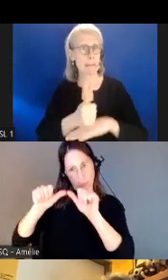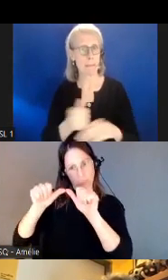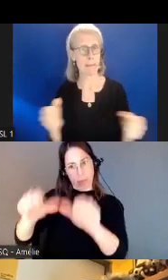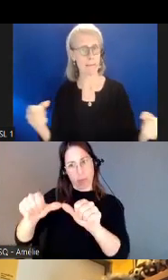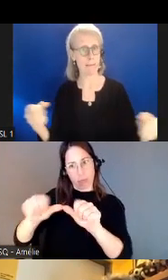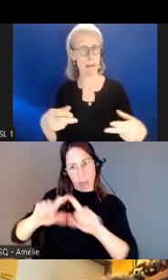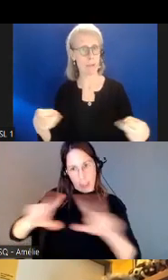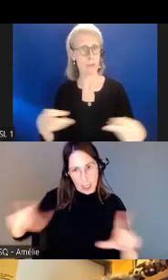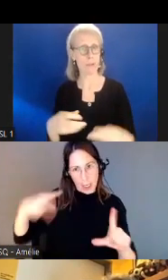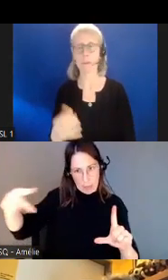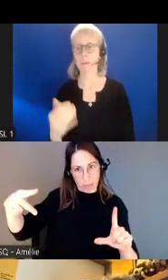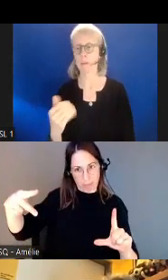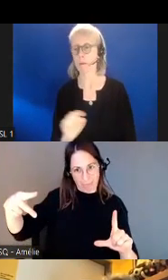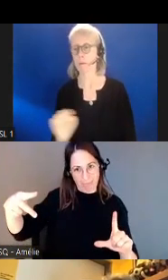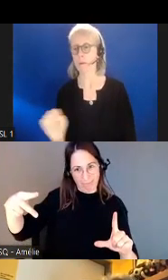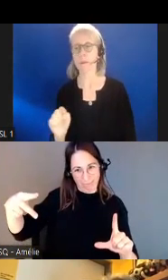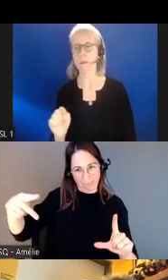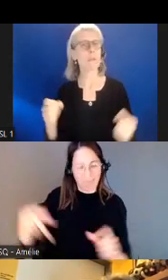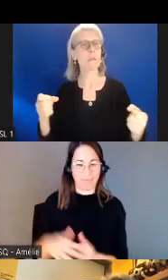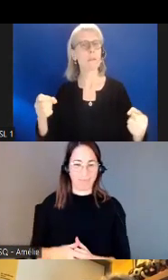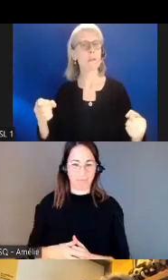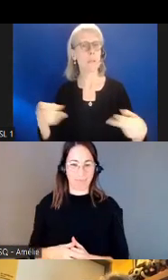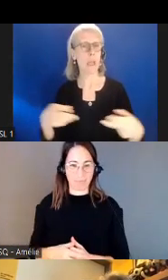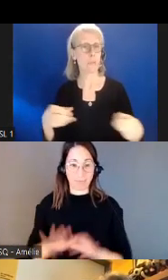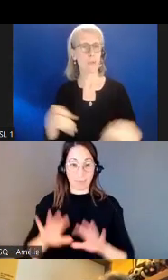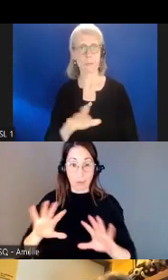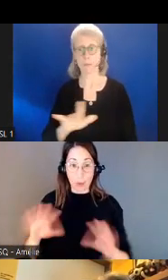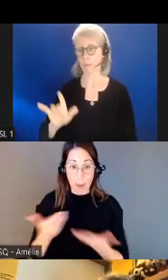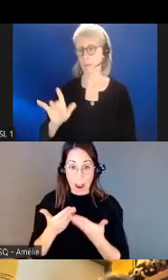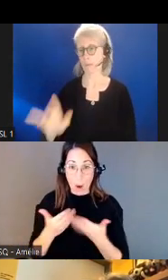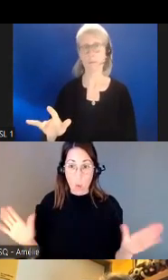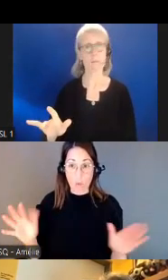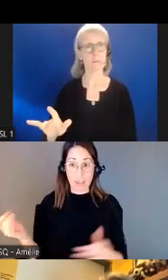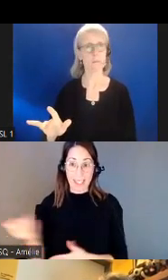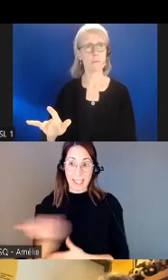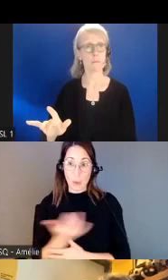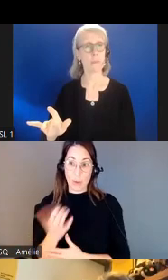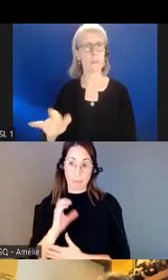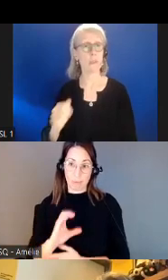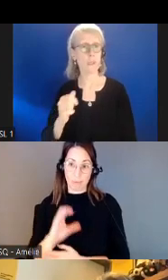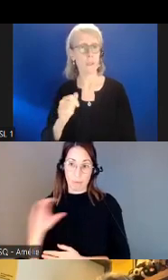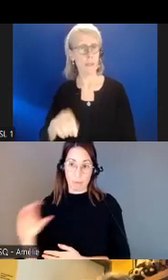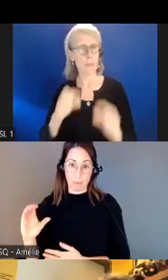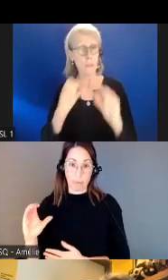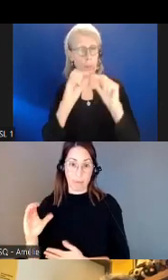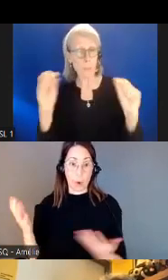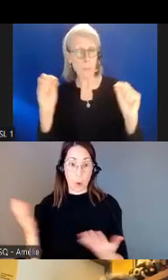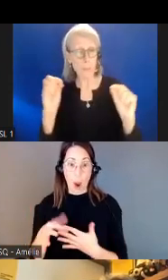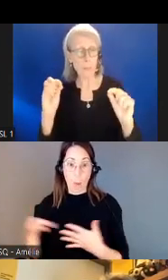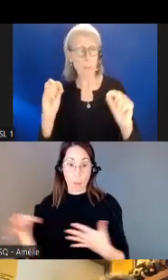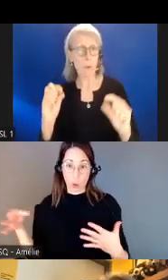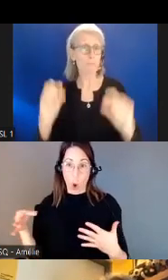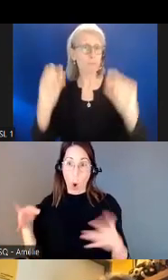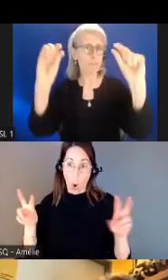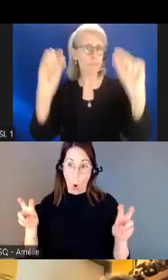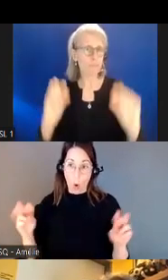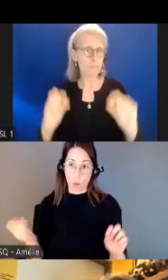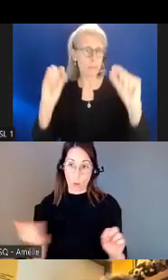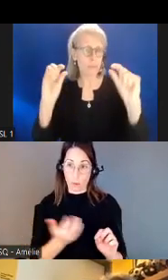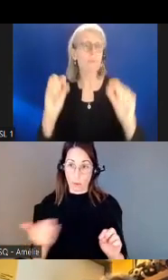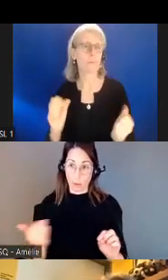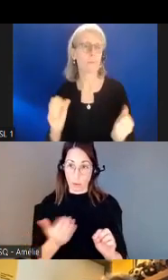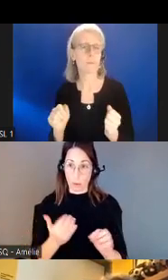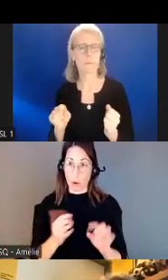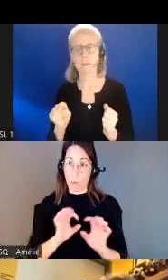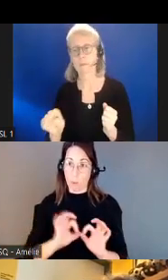the captions option from your Zoom menu. If you'd like to adjust the size and placement of these captions, you'll need to